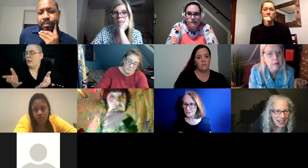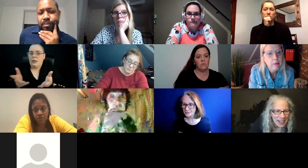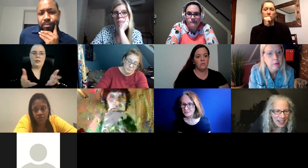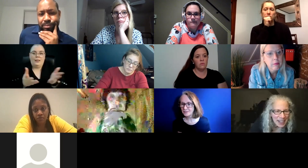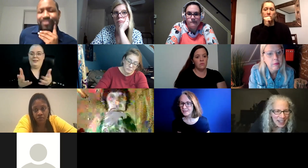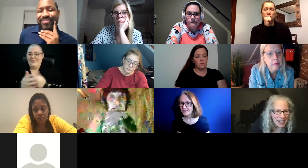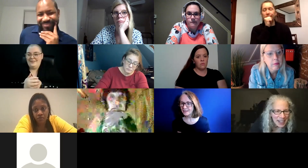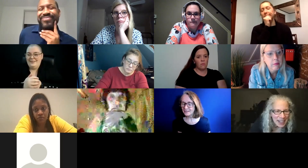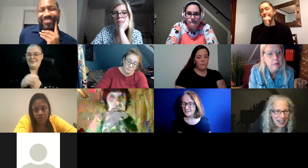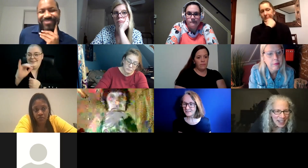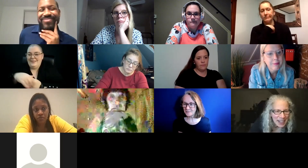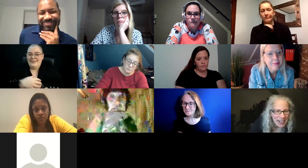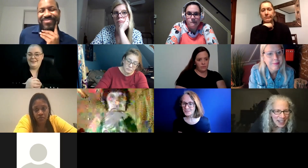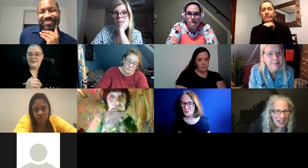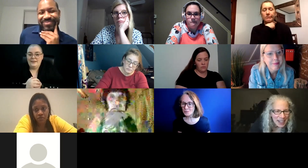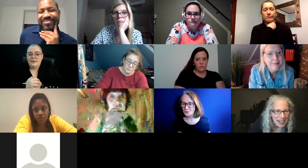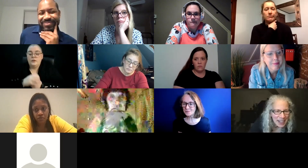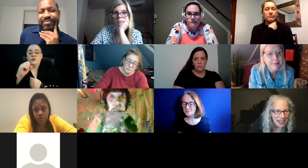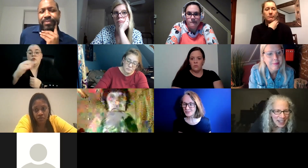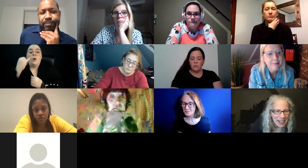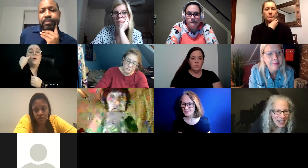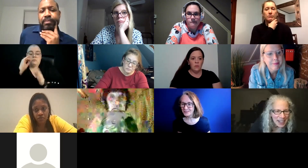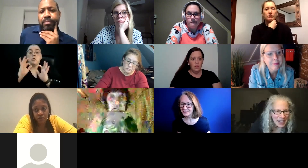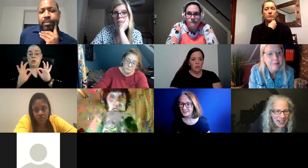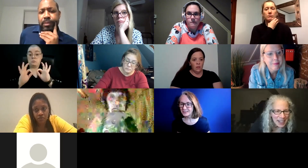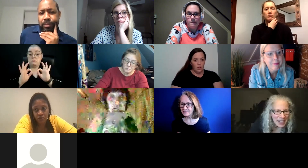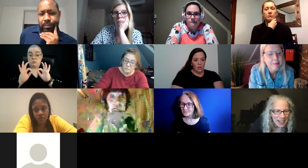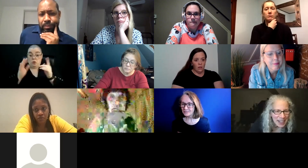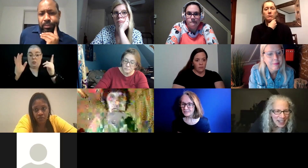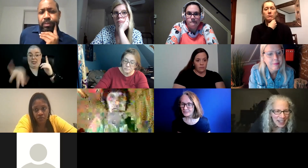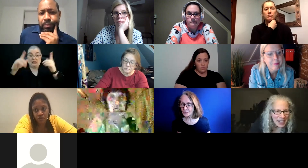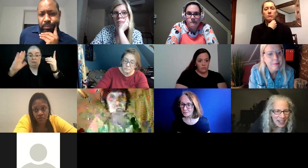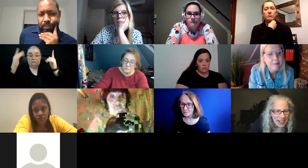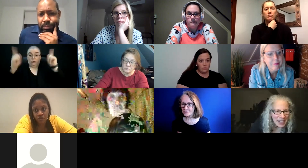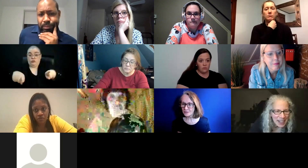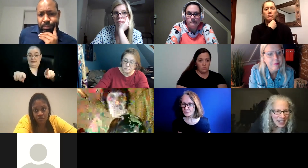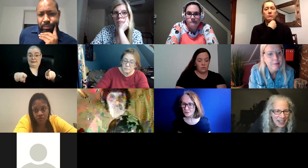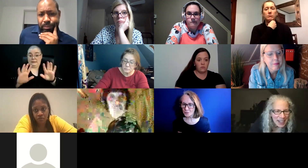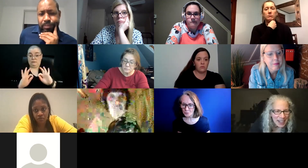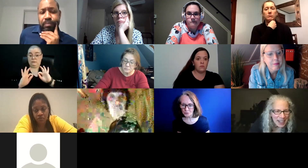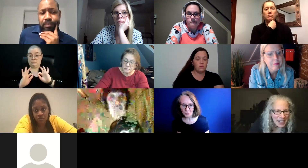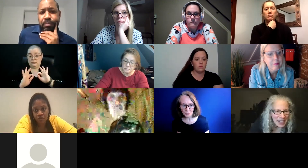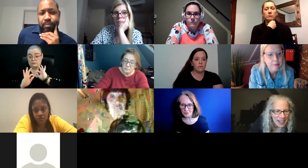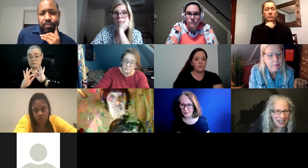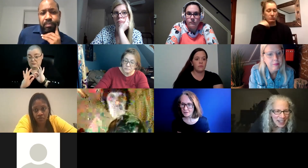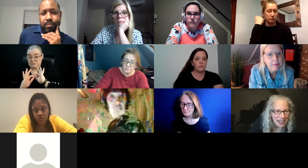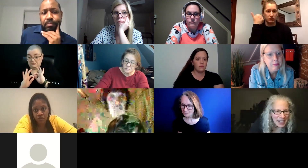organized and know what I'm doing. So great. It sounds like people are okay with that.